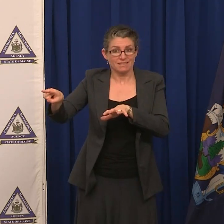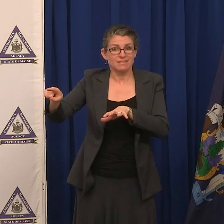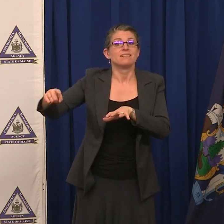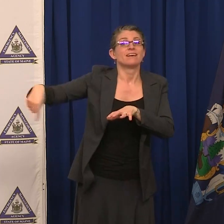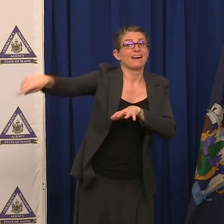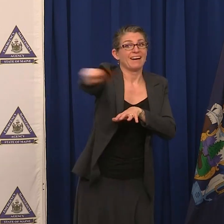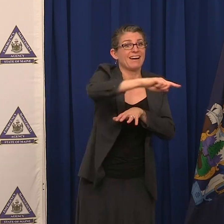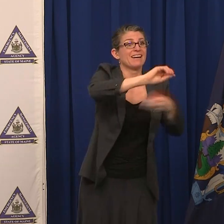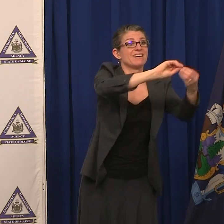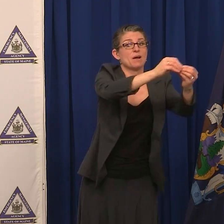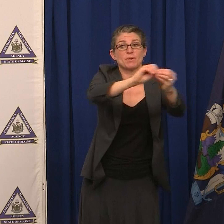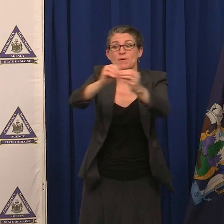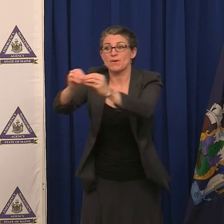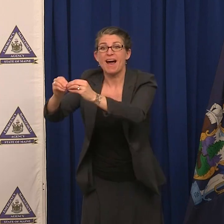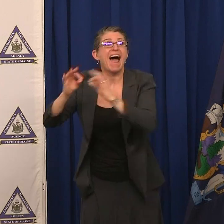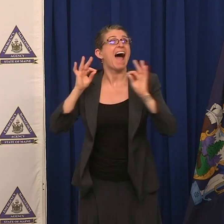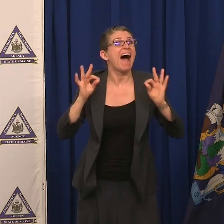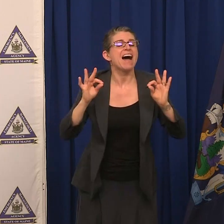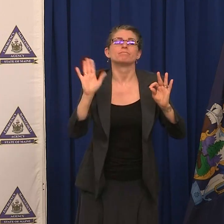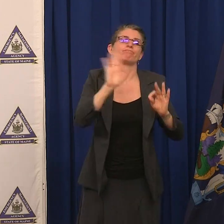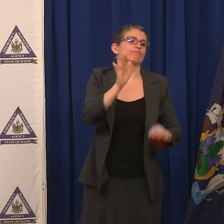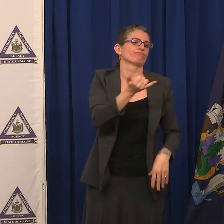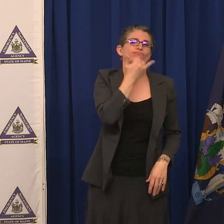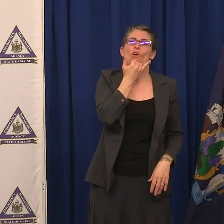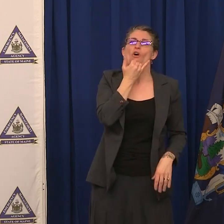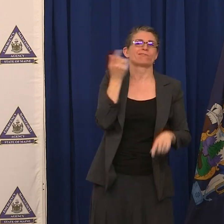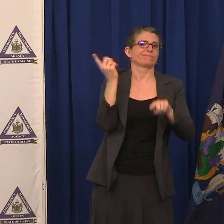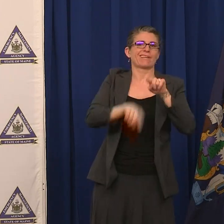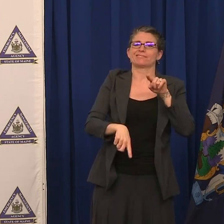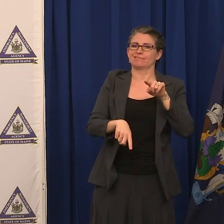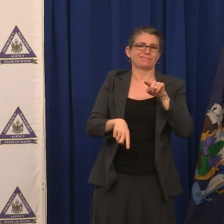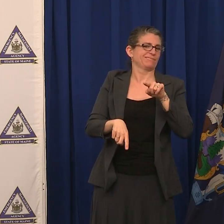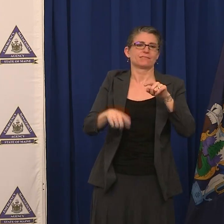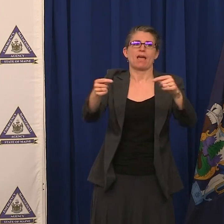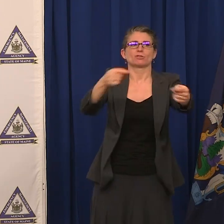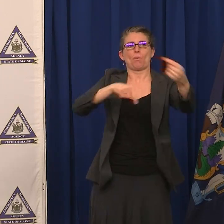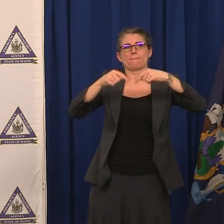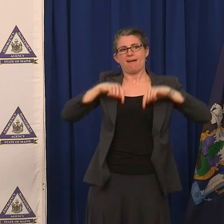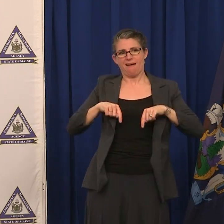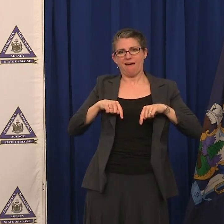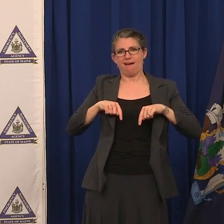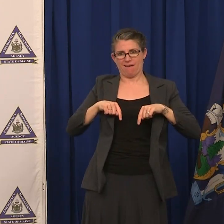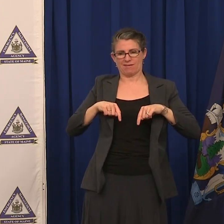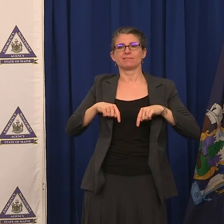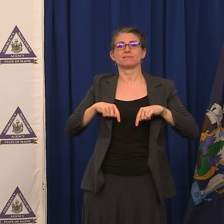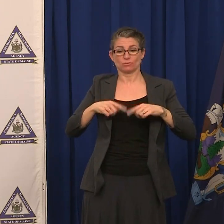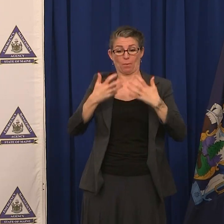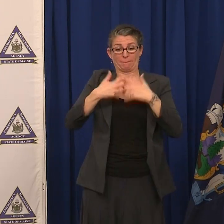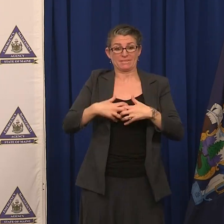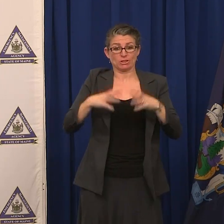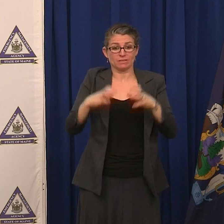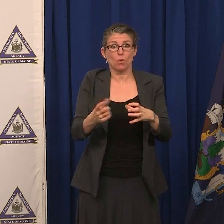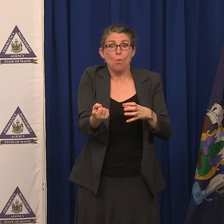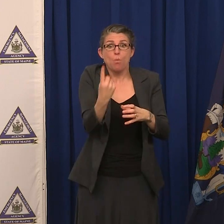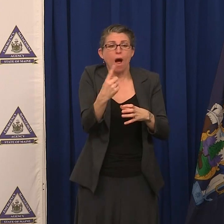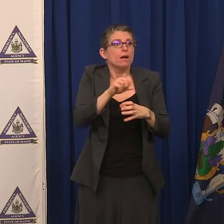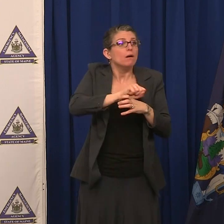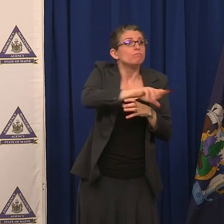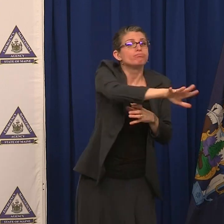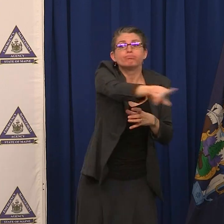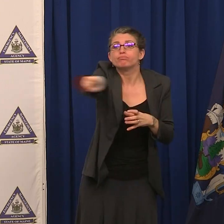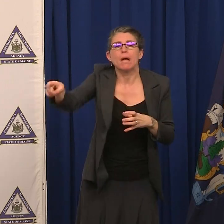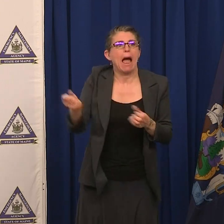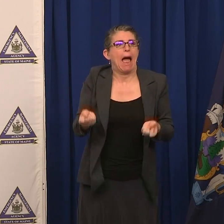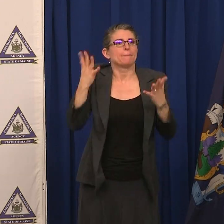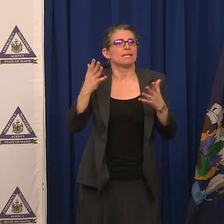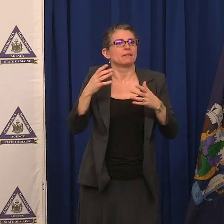low, what's... We're always doing a range. So there's not a number that we key off of for what we think is needed. We're always